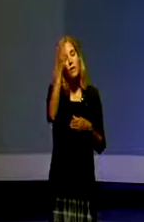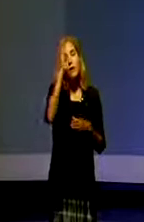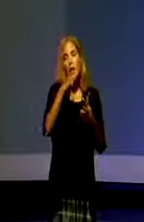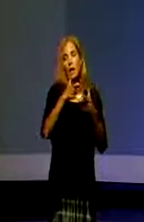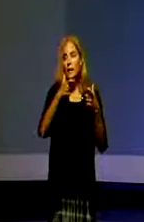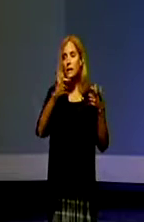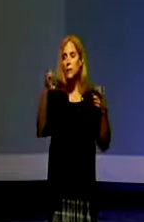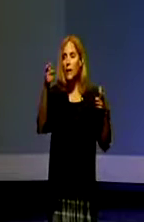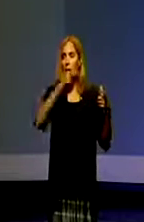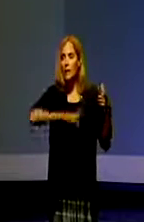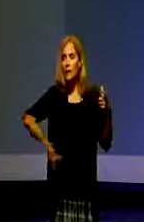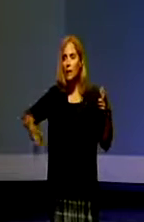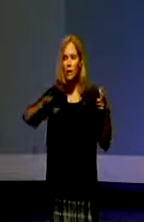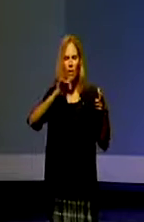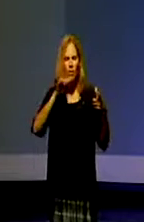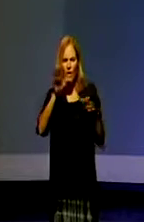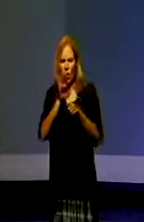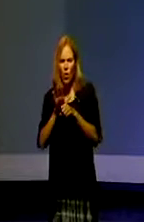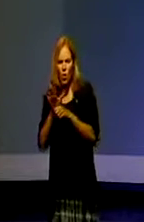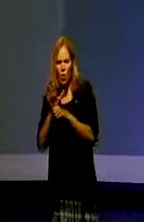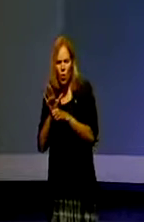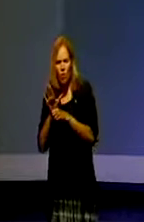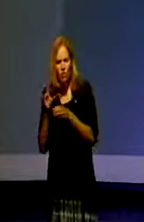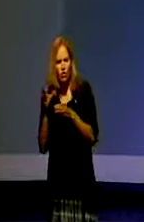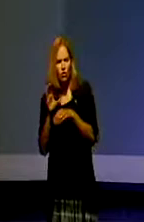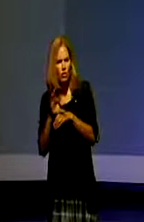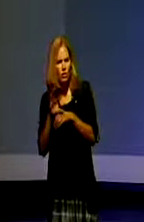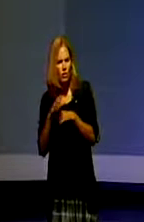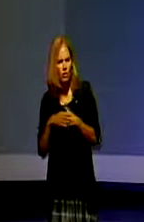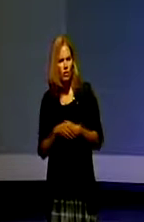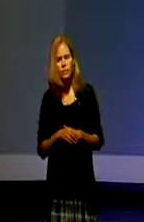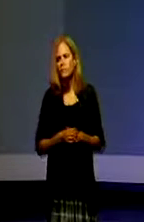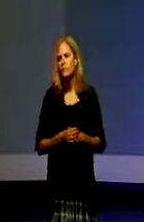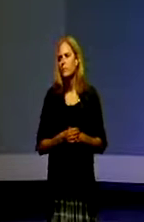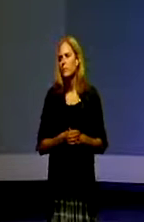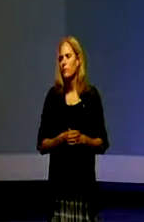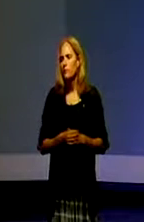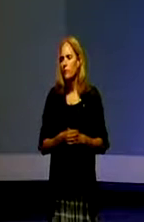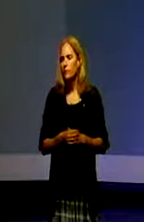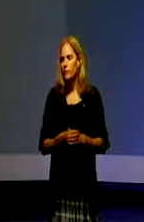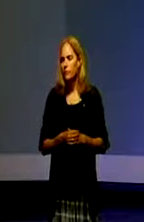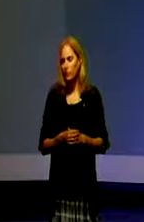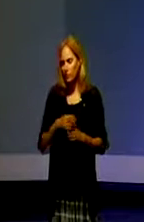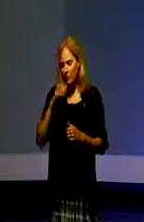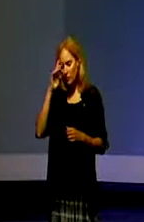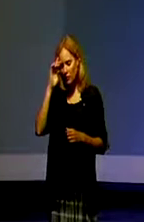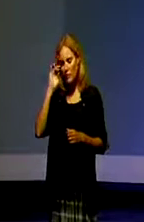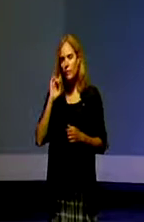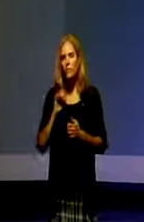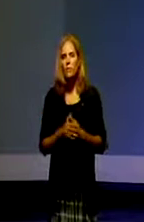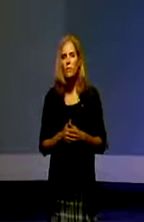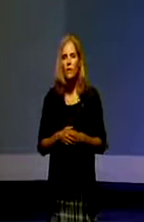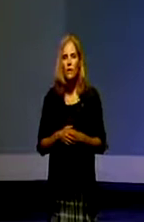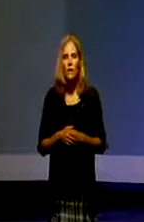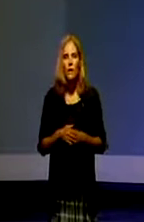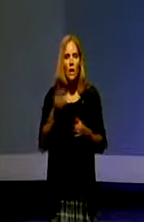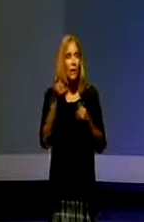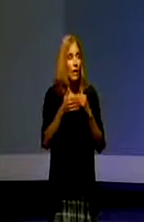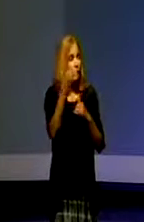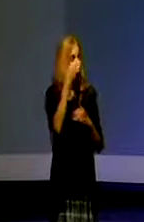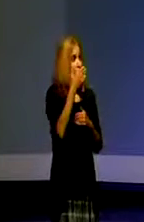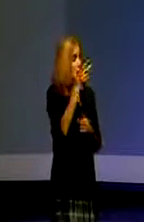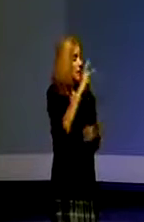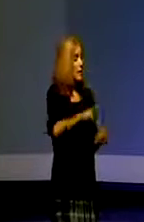the kingdom, not just our local little church. And then finally, we know that the kingdom of God is that which we